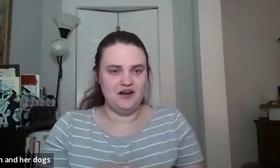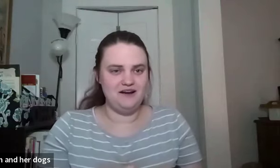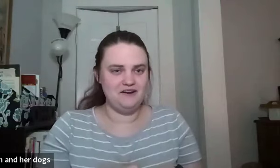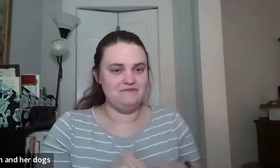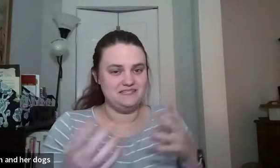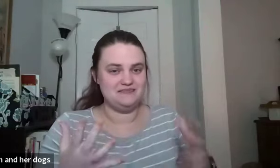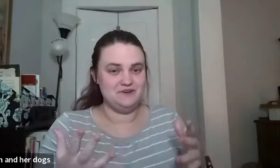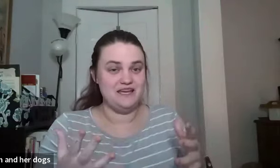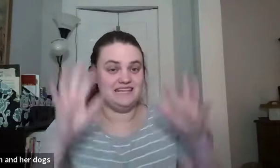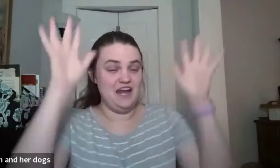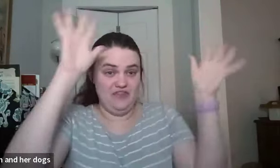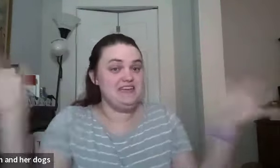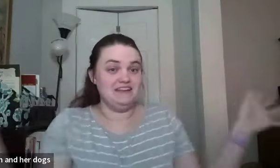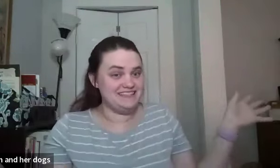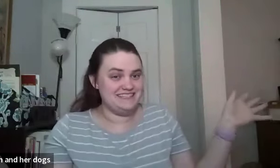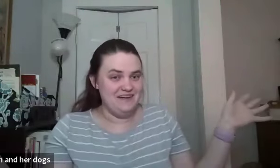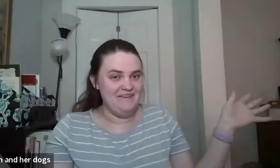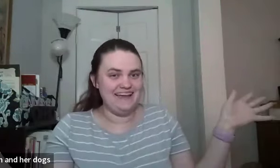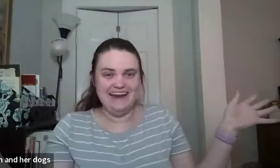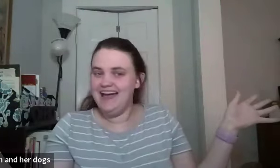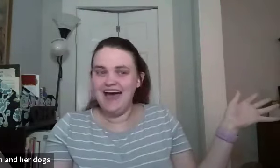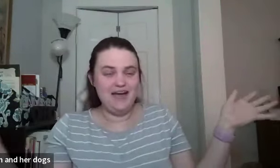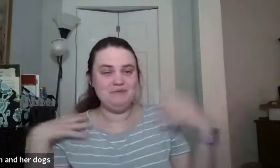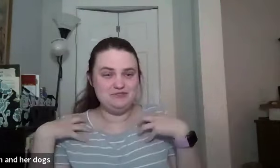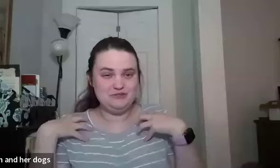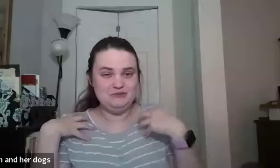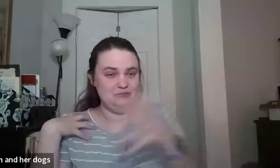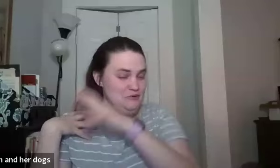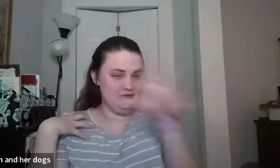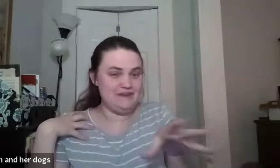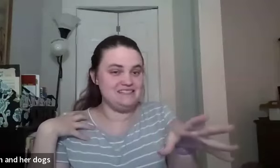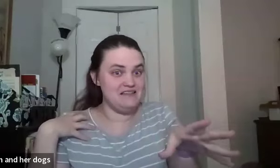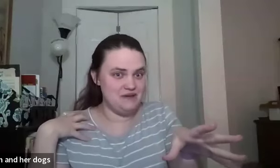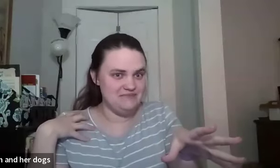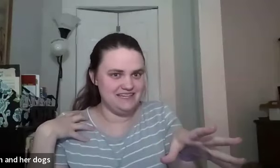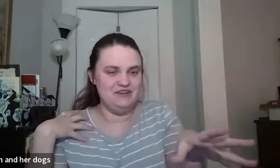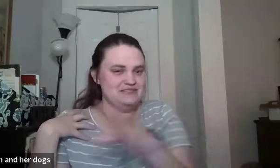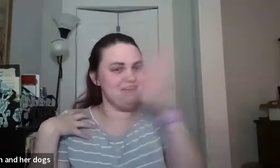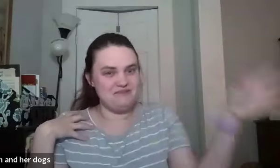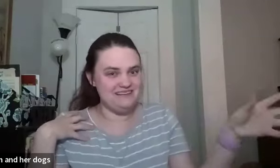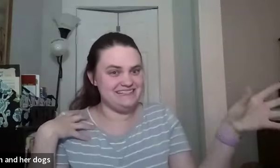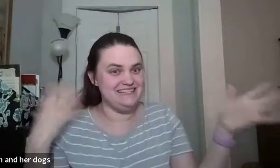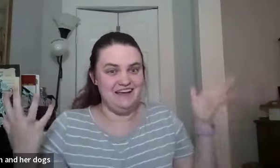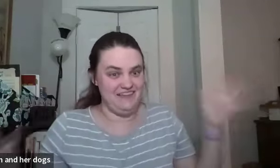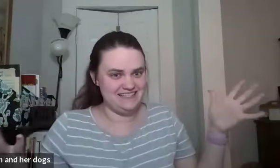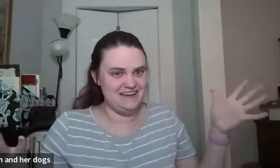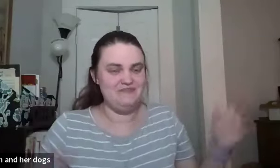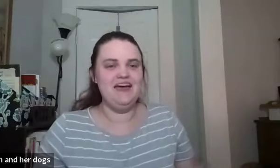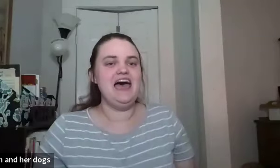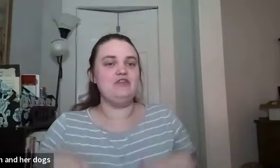Chicago and visit some friends and they get lots of snow and I'm a true born and raised Alabamian who's never really seen a lot of snow, and the